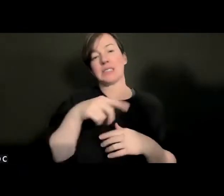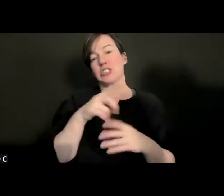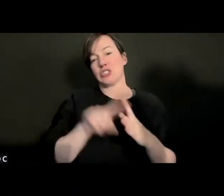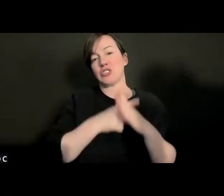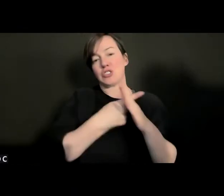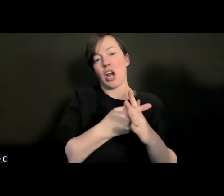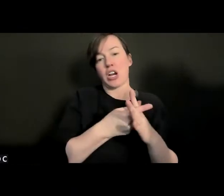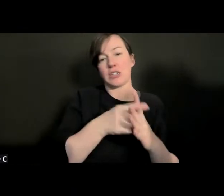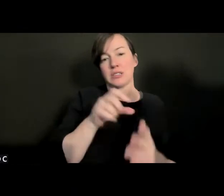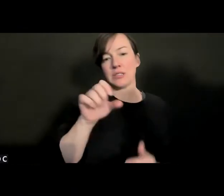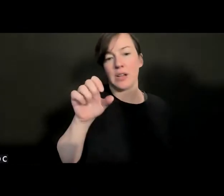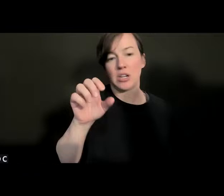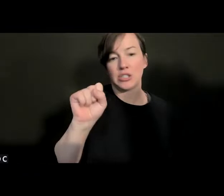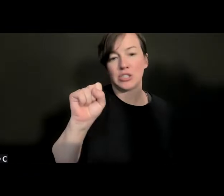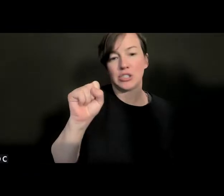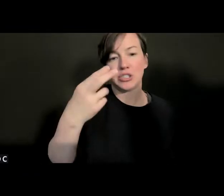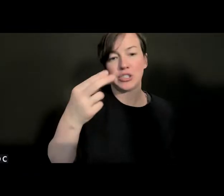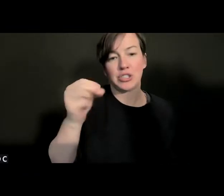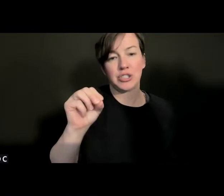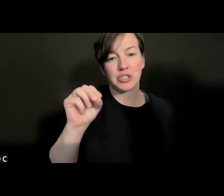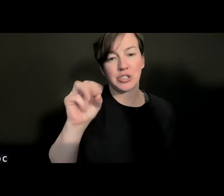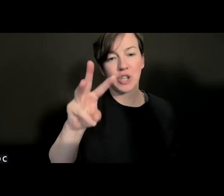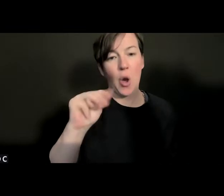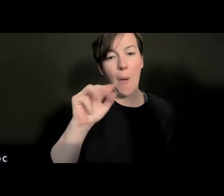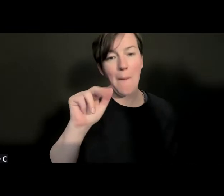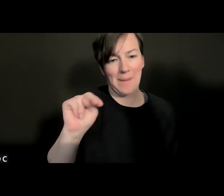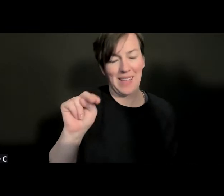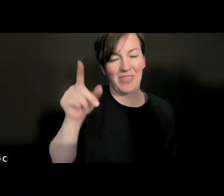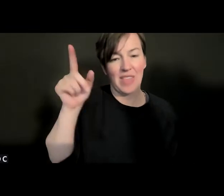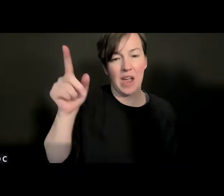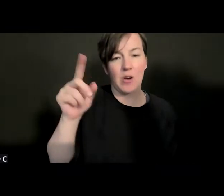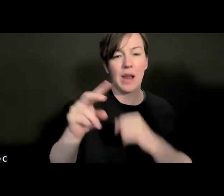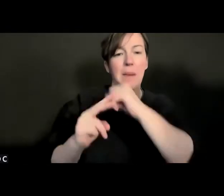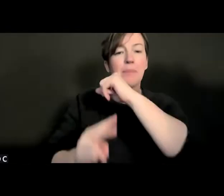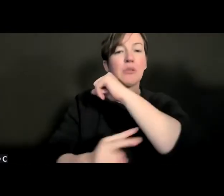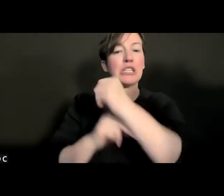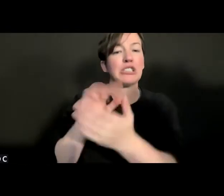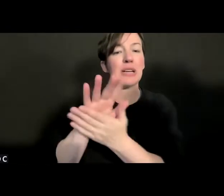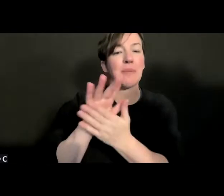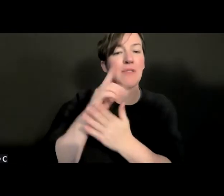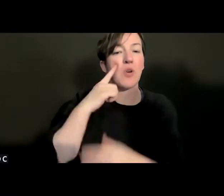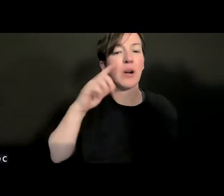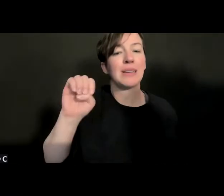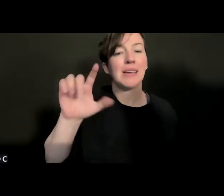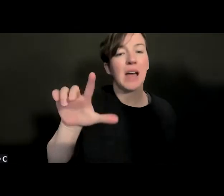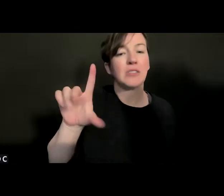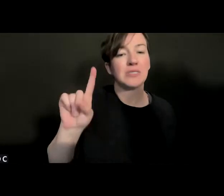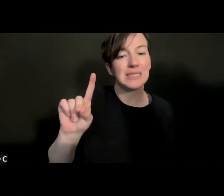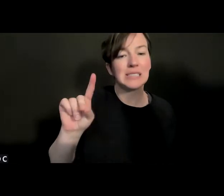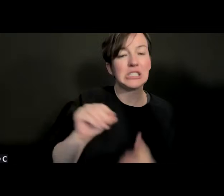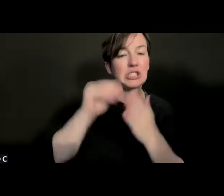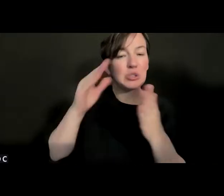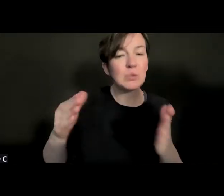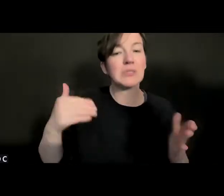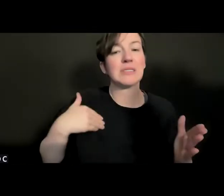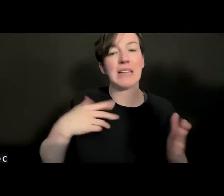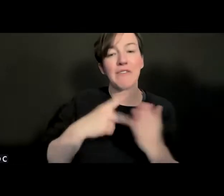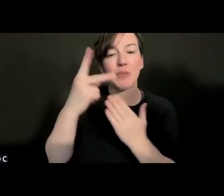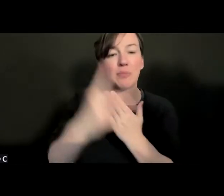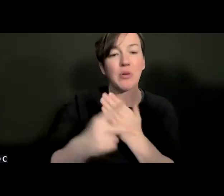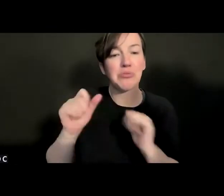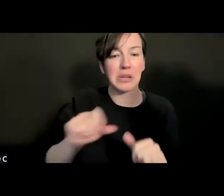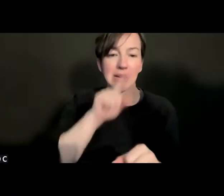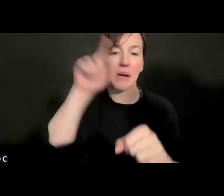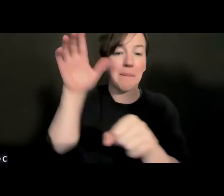Samia Showman over at Bridge Academy as a way to allow our ELD students to have a program where they could commit